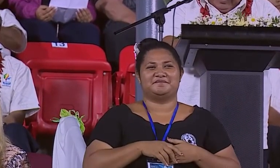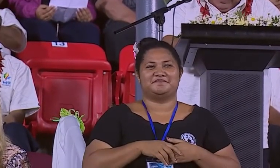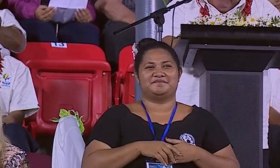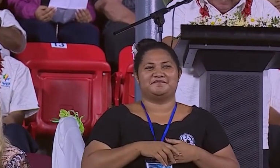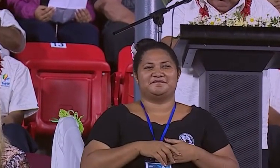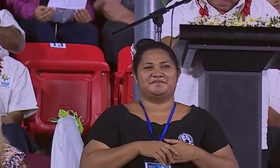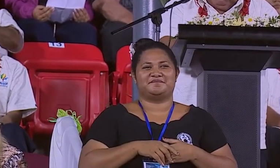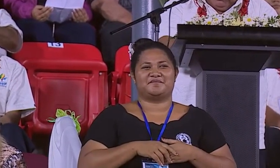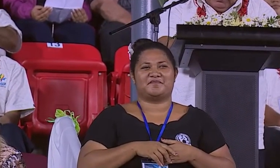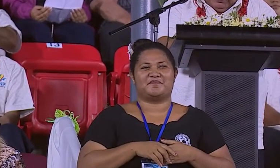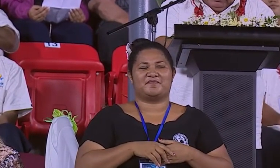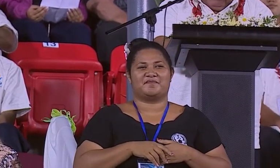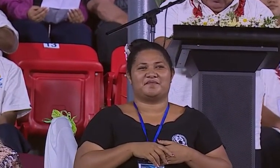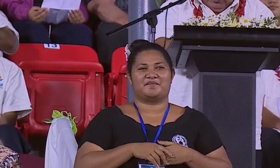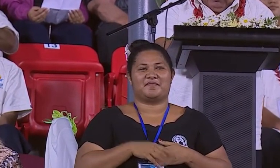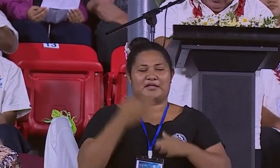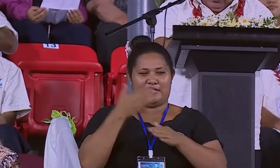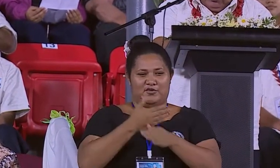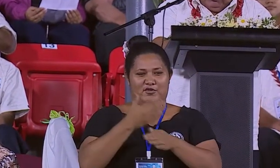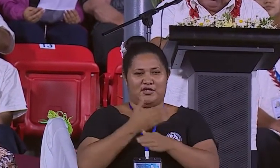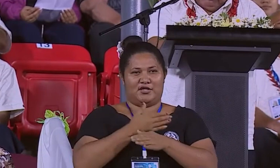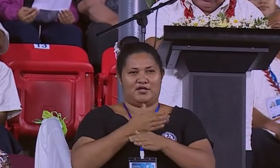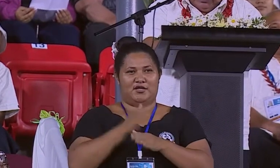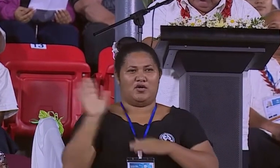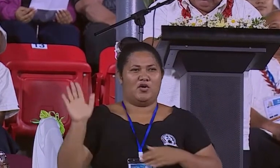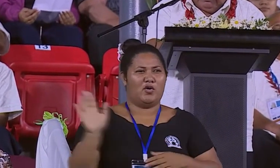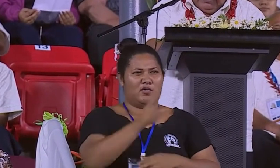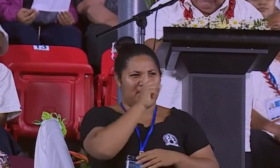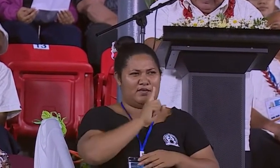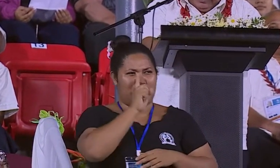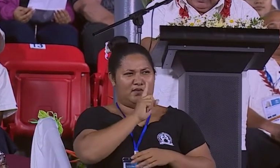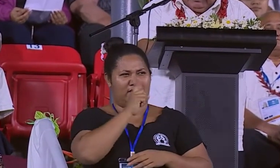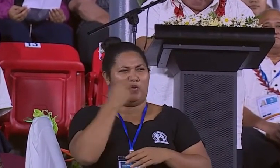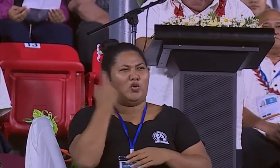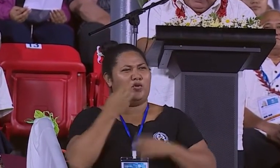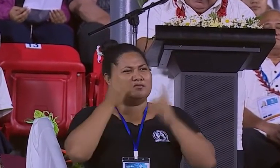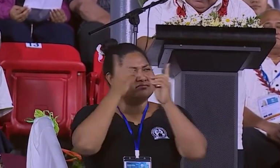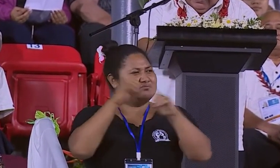I pūlenga mamalu. I a fionga uma o lo wa teu teu wha